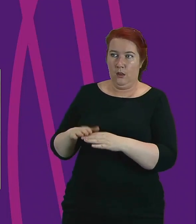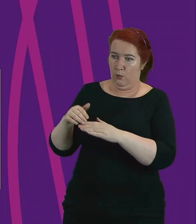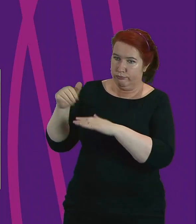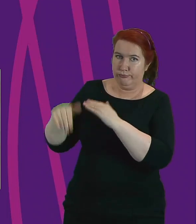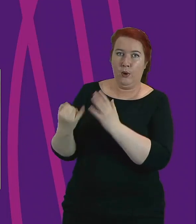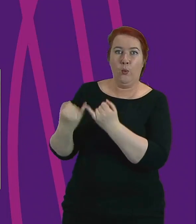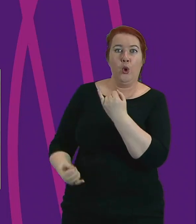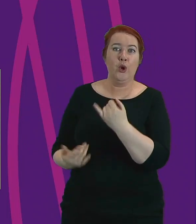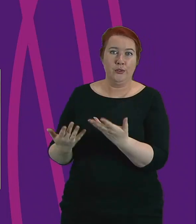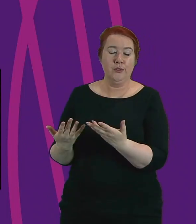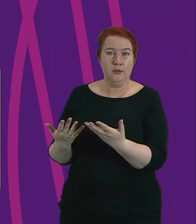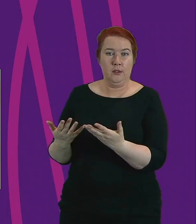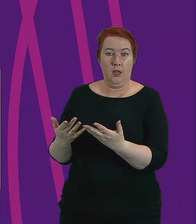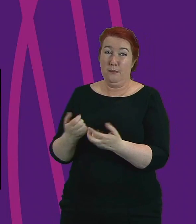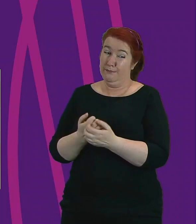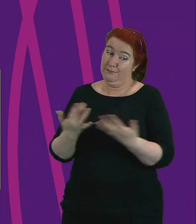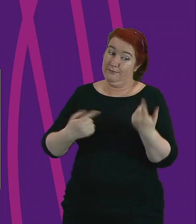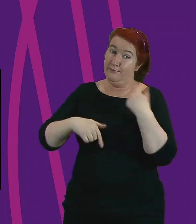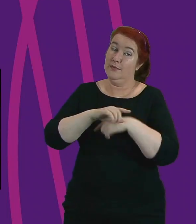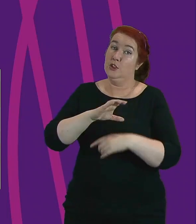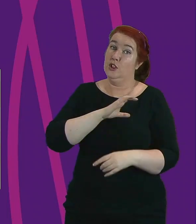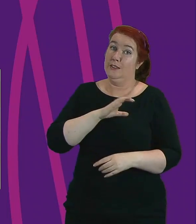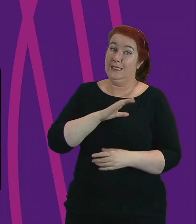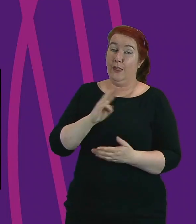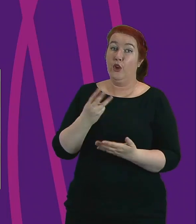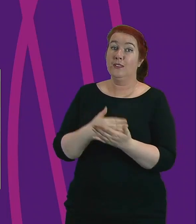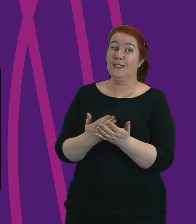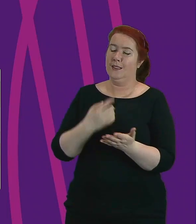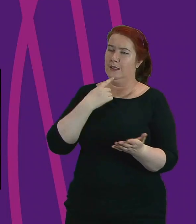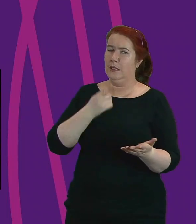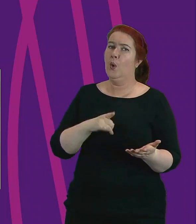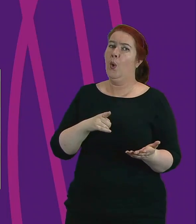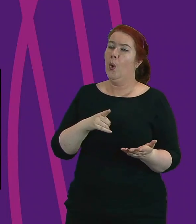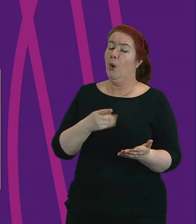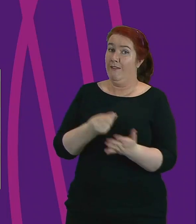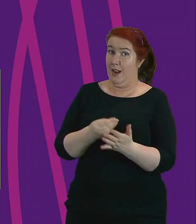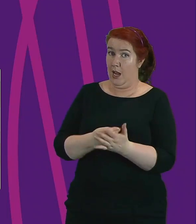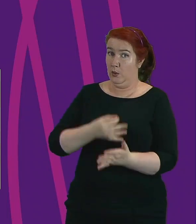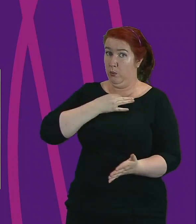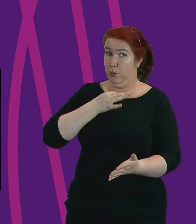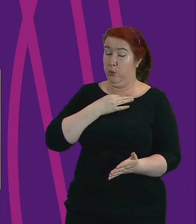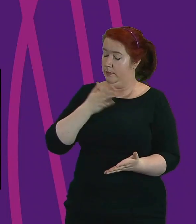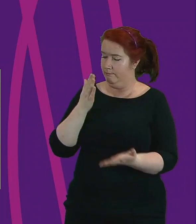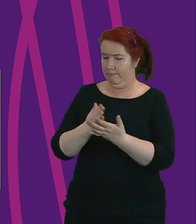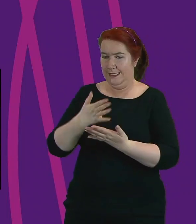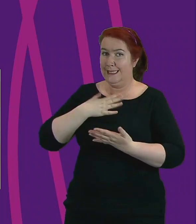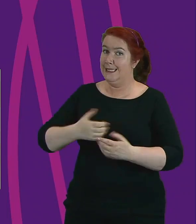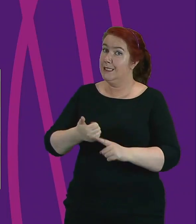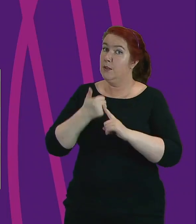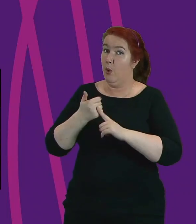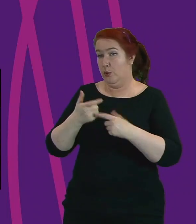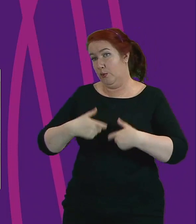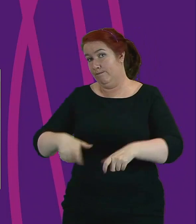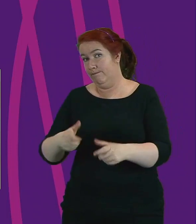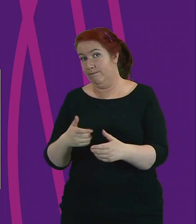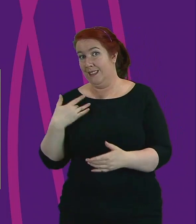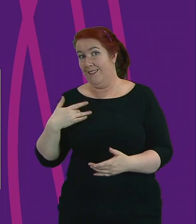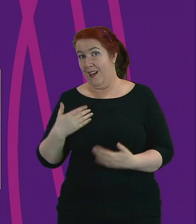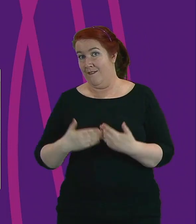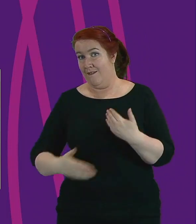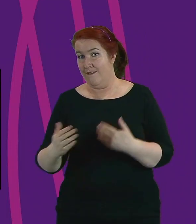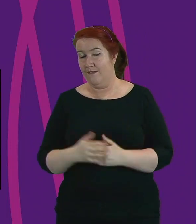are warning that they face significant financial risks. They will need support to survive the crisis. So the support that's